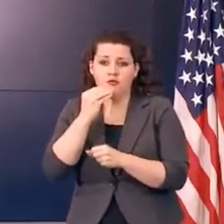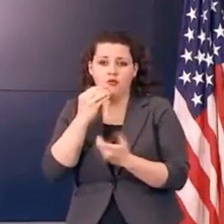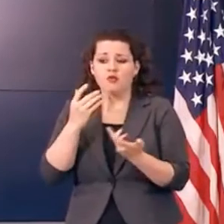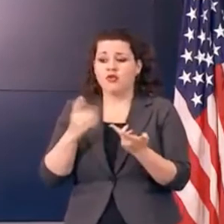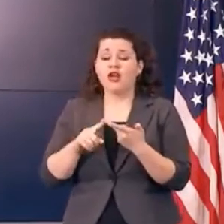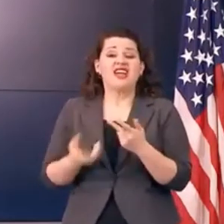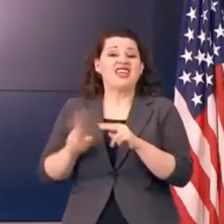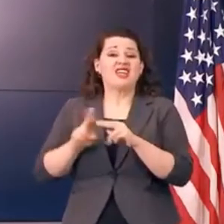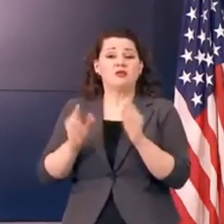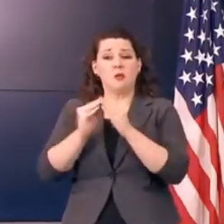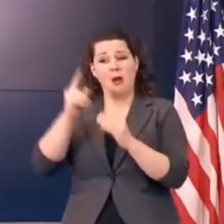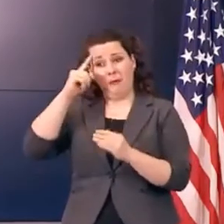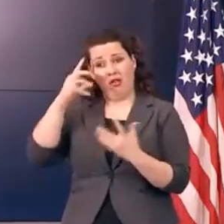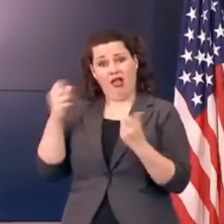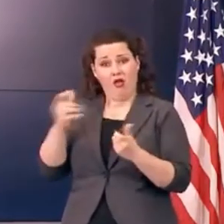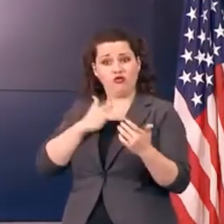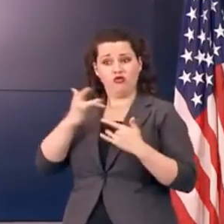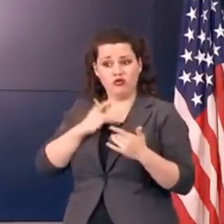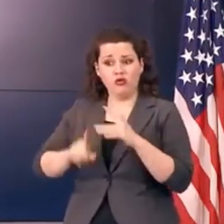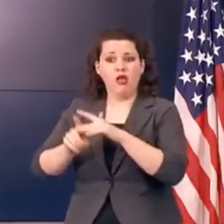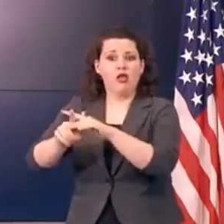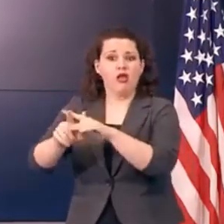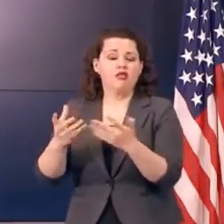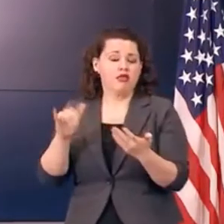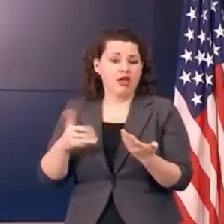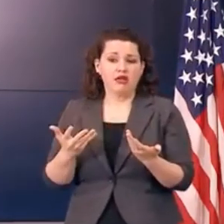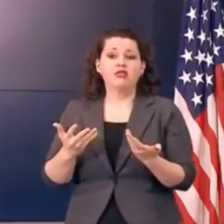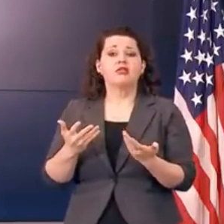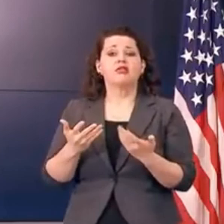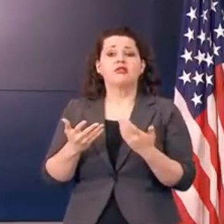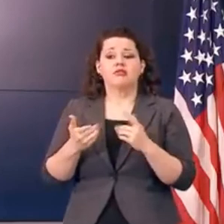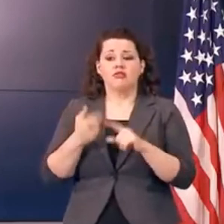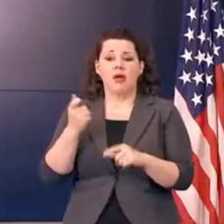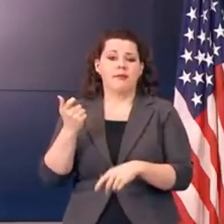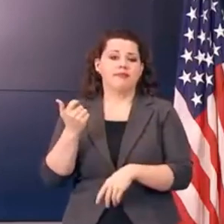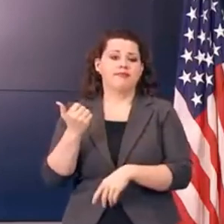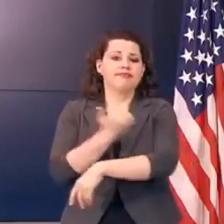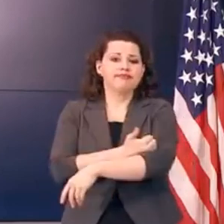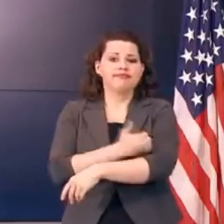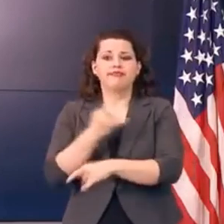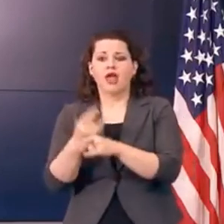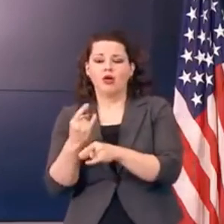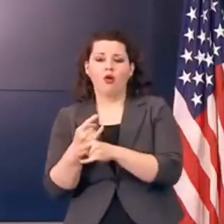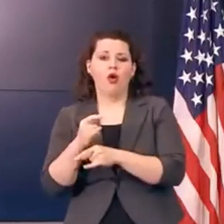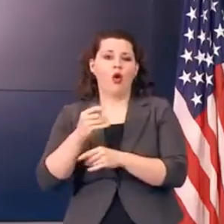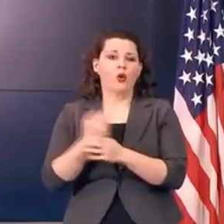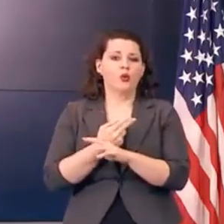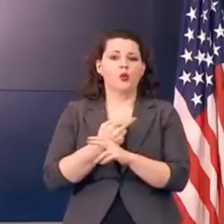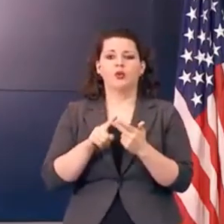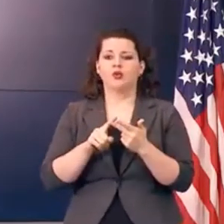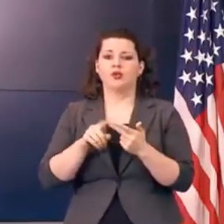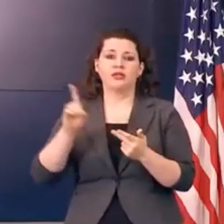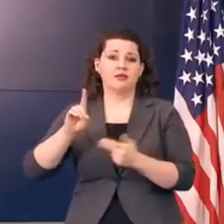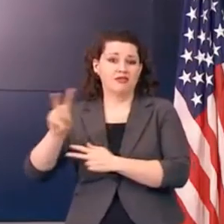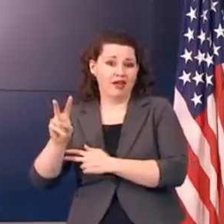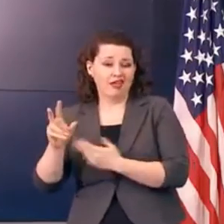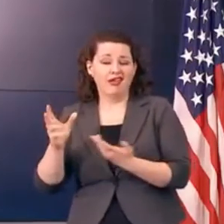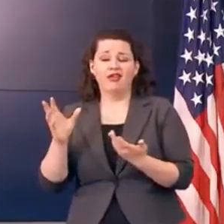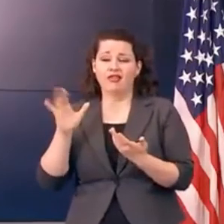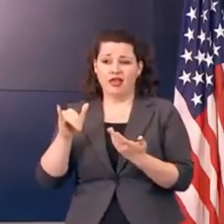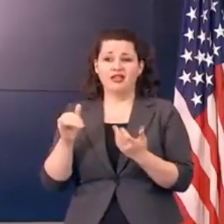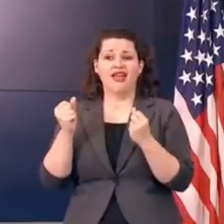health concerns that we're having, and just from substance abuse to domestic abuse, there are a lot of criteria that